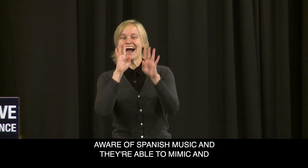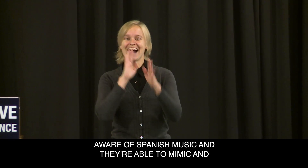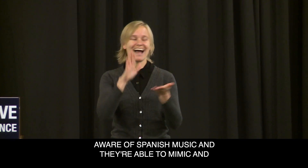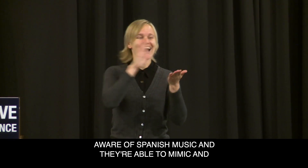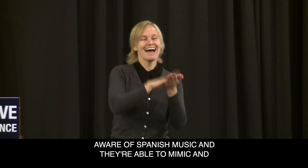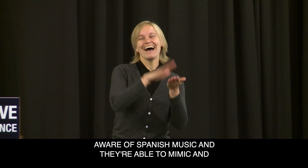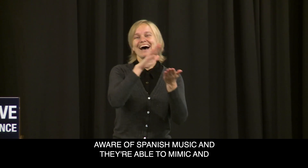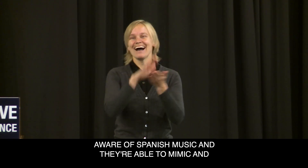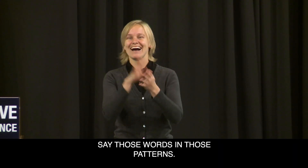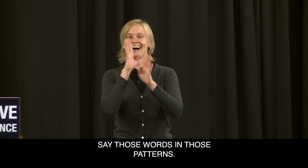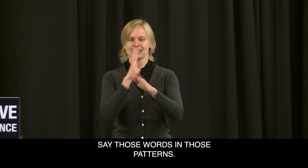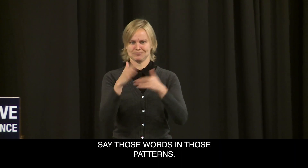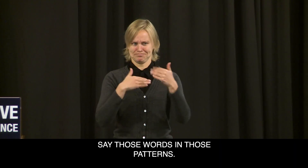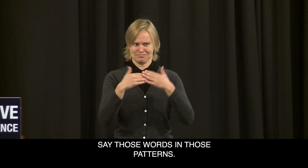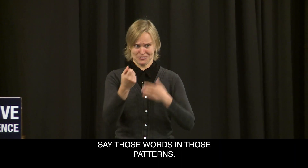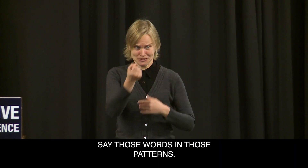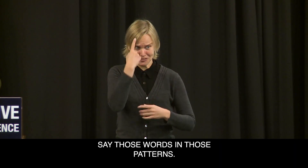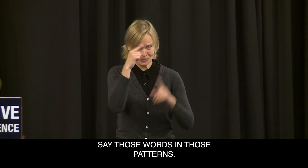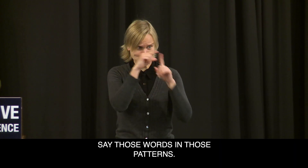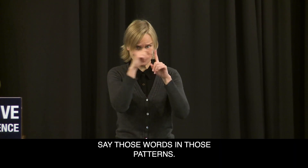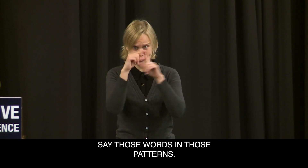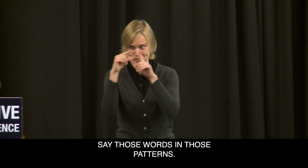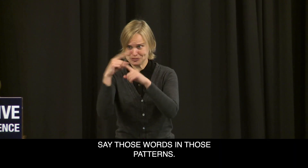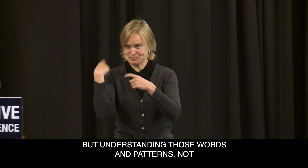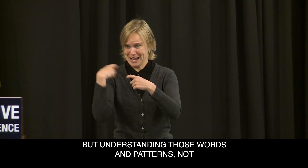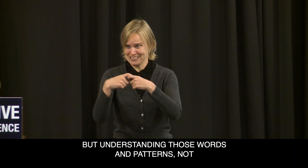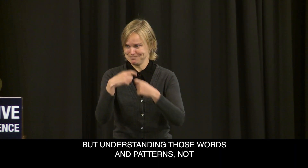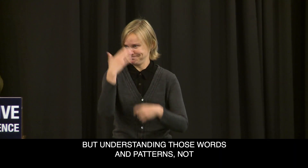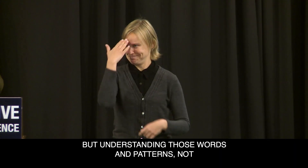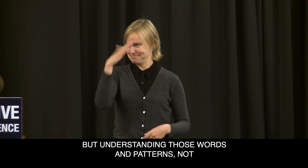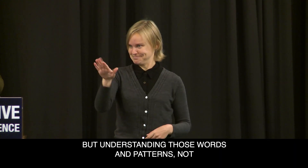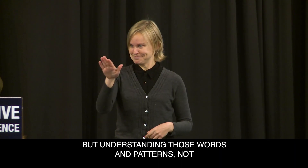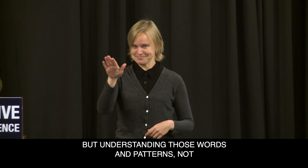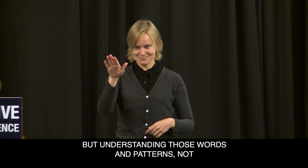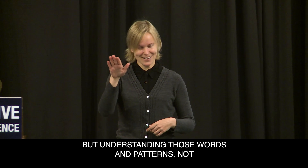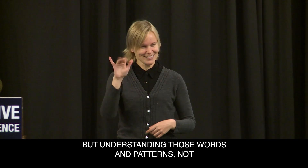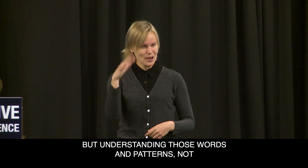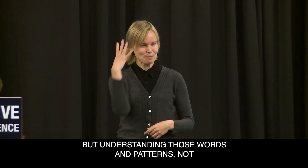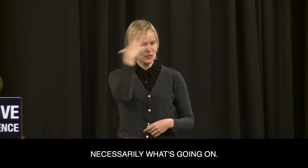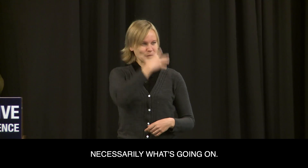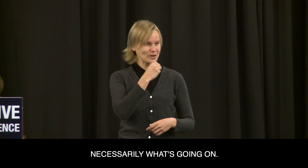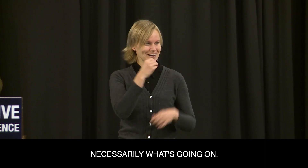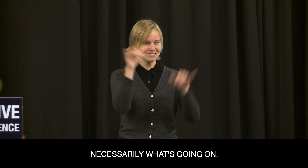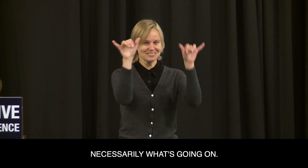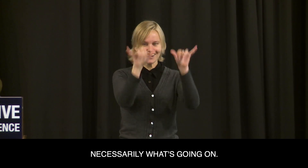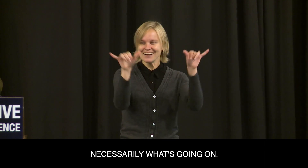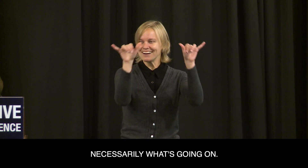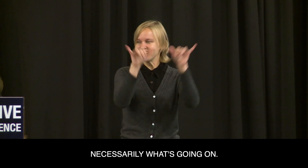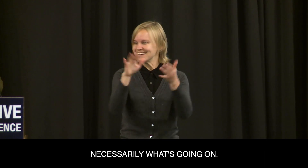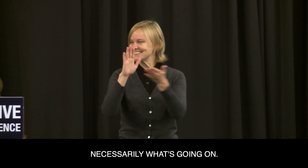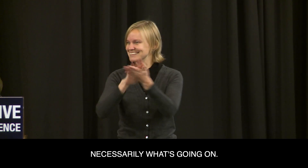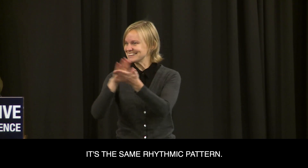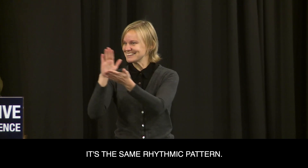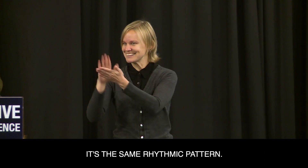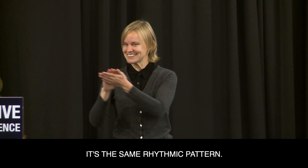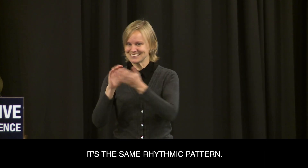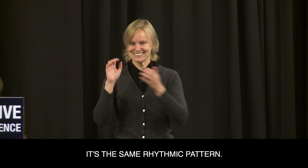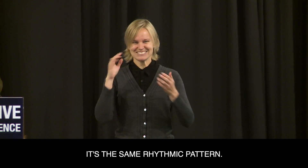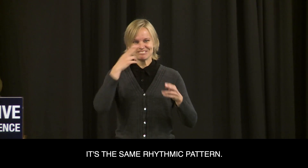able to mimic and say those words in those patterns. But understanding those words and patterns are not necessarily what's going on. So it's the